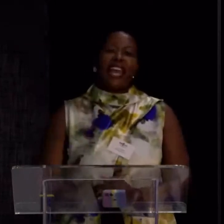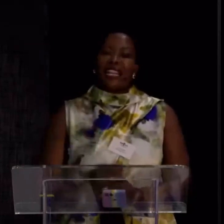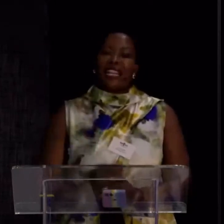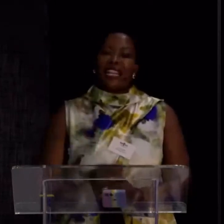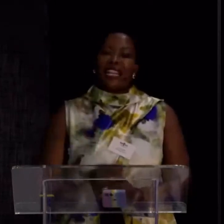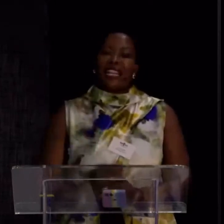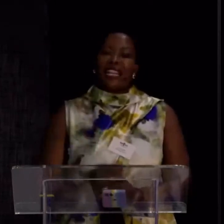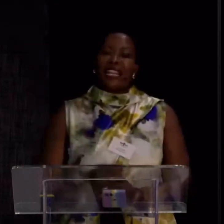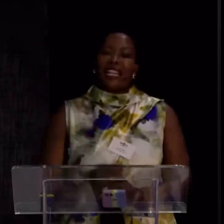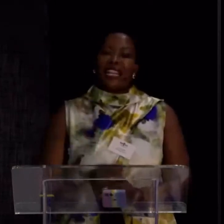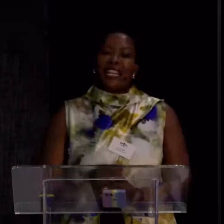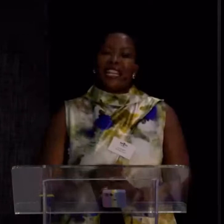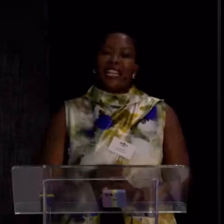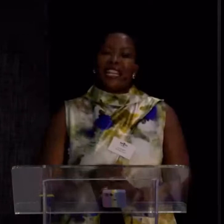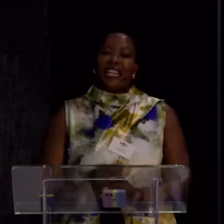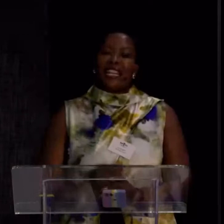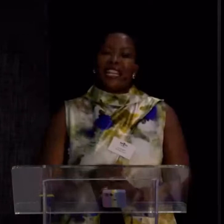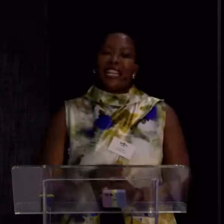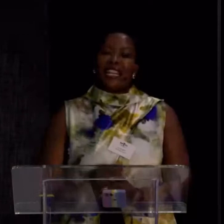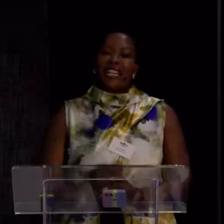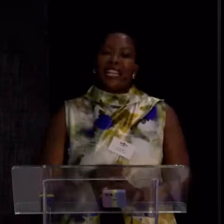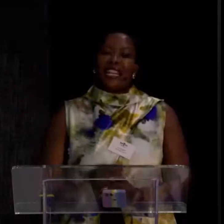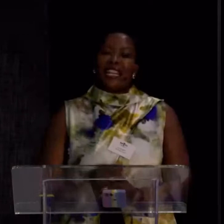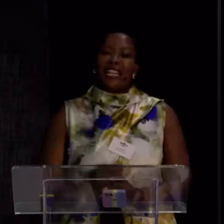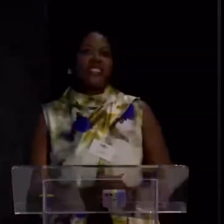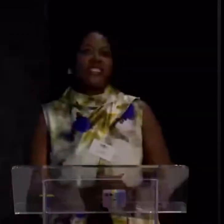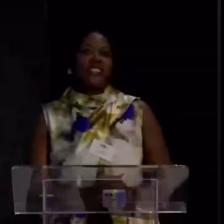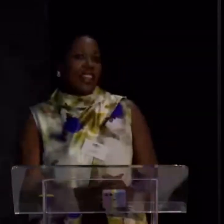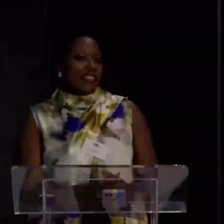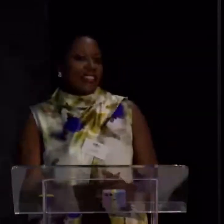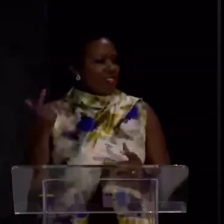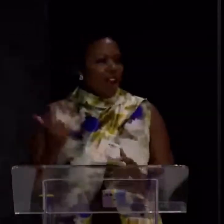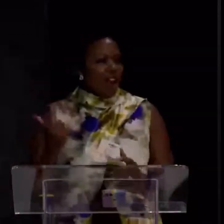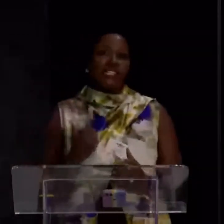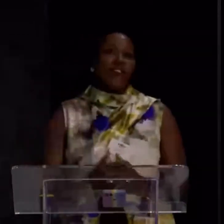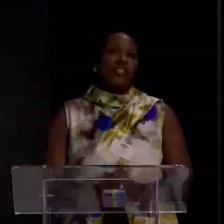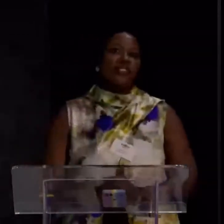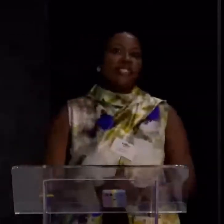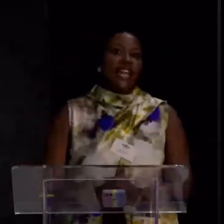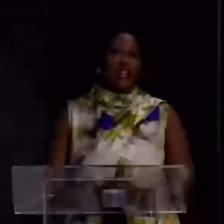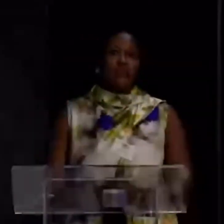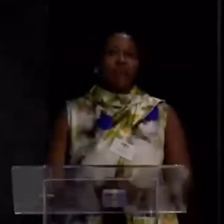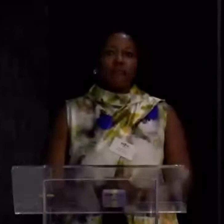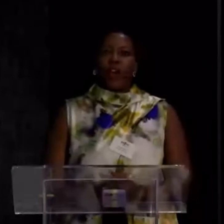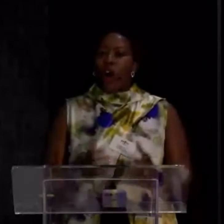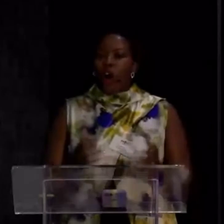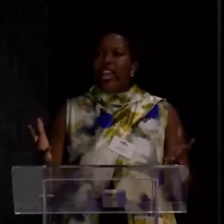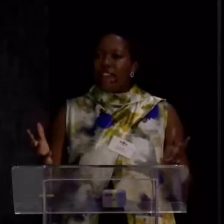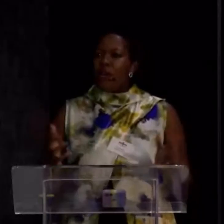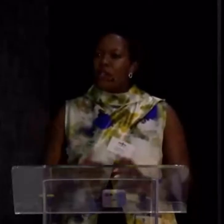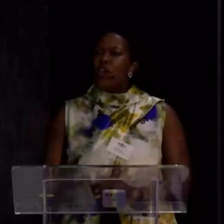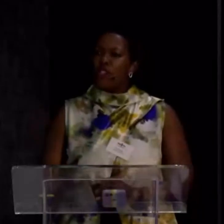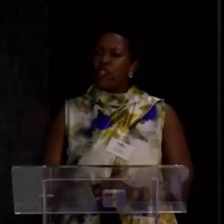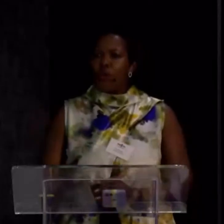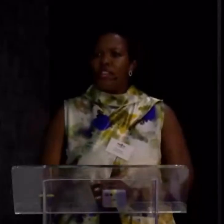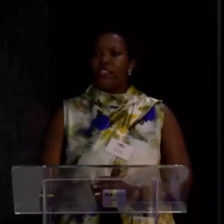able to pick it up? Or we're just being immune to the crisis that surrounds us every single day? Or we're having